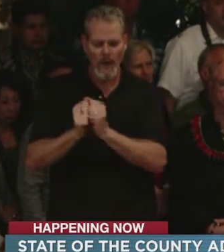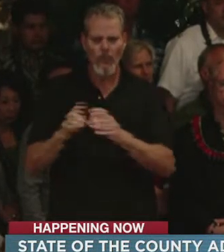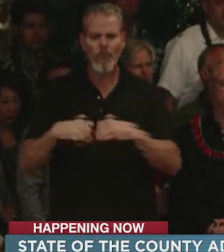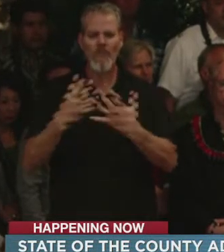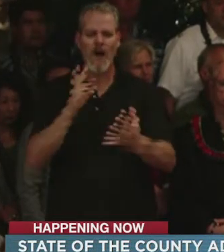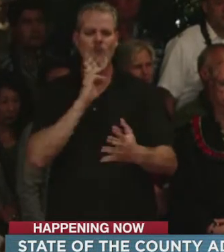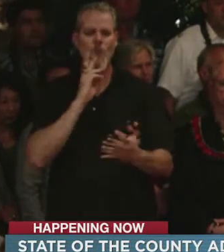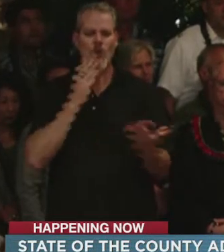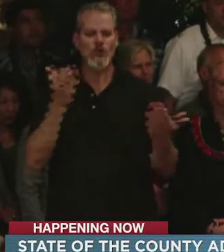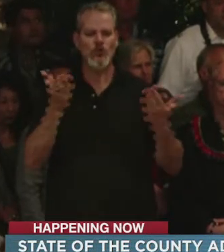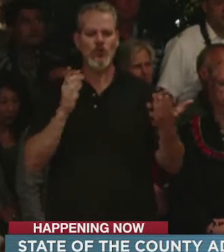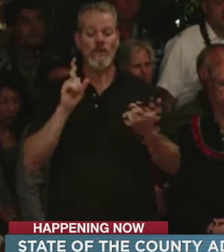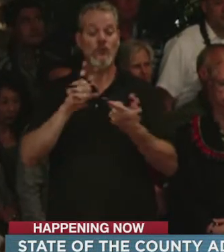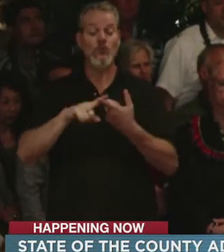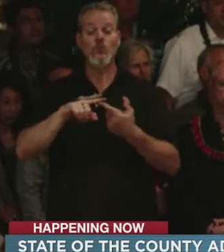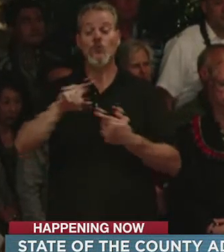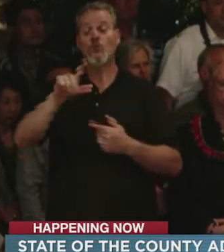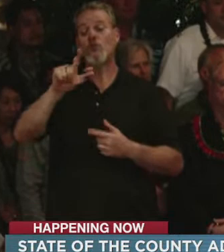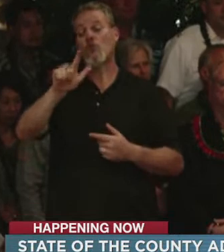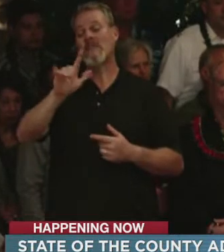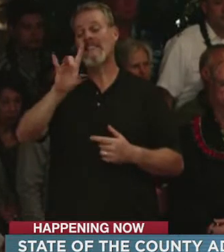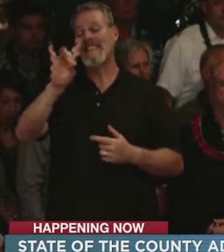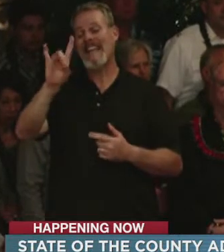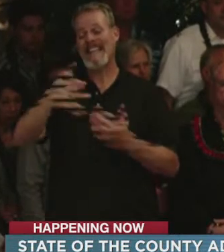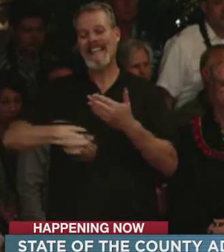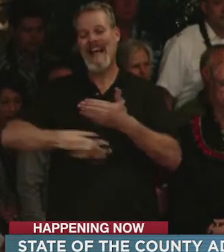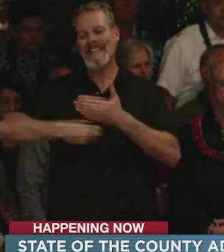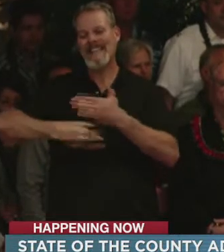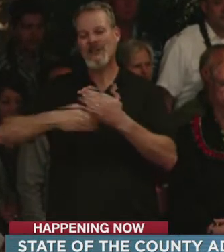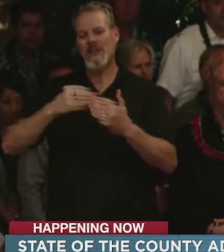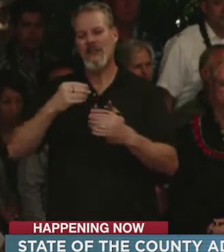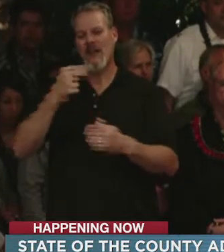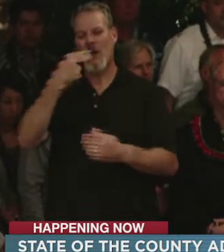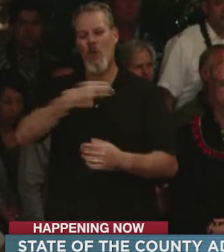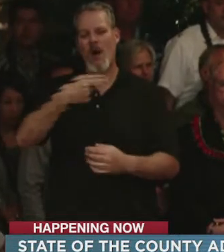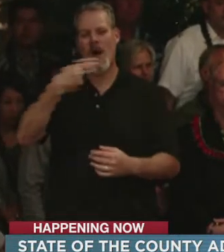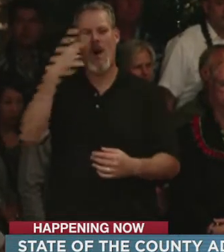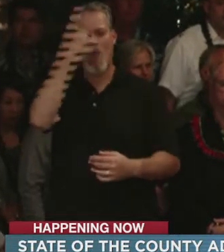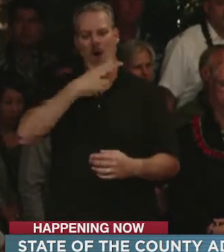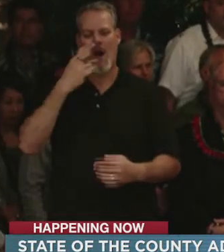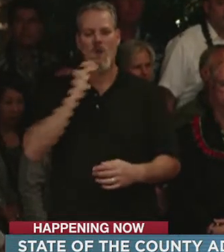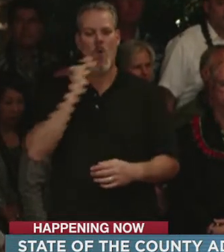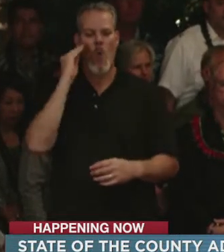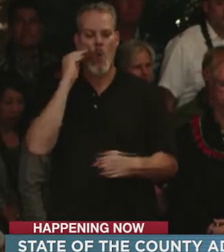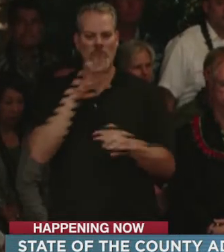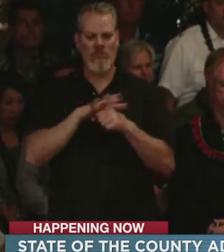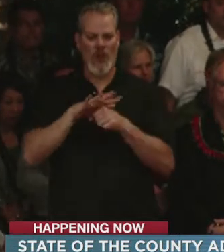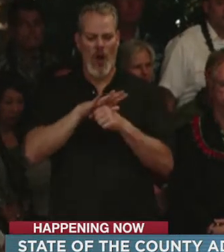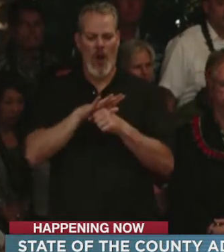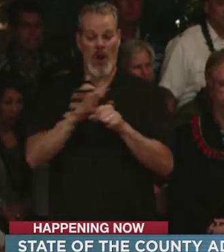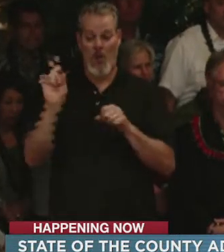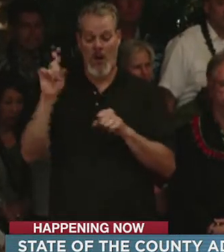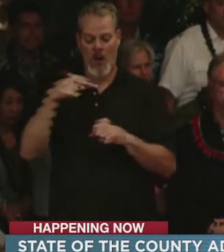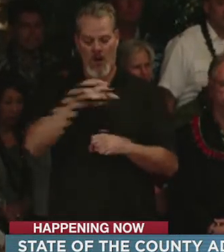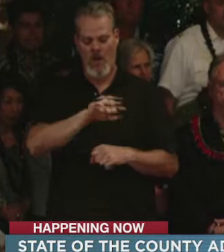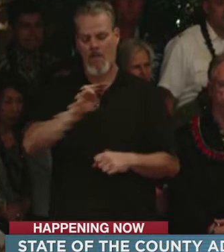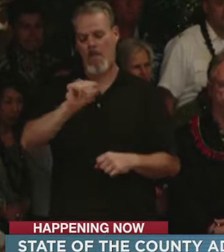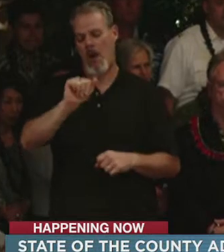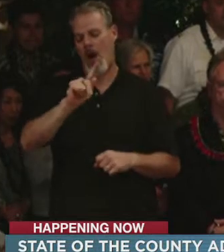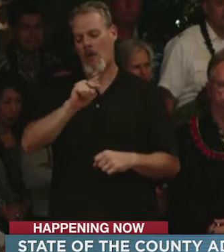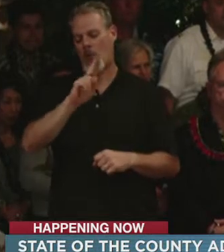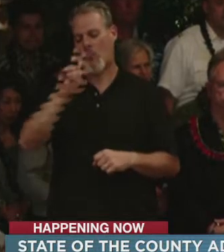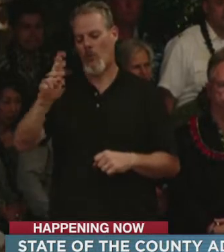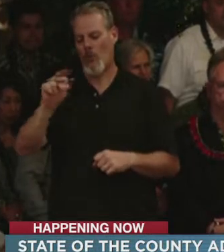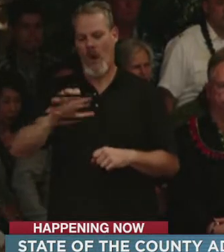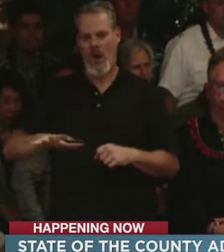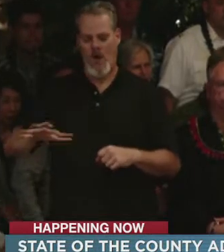water services to 28 additional Hawaiian homes lots in the Maku'u area. The completed Papaiko